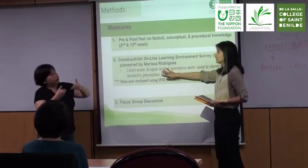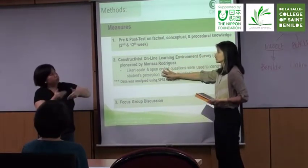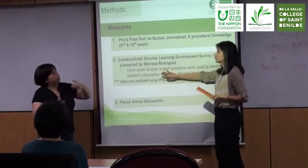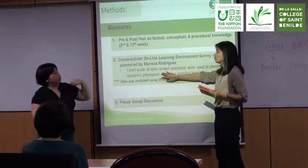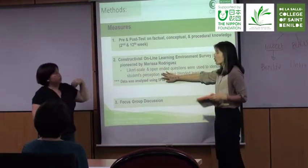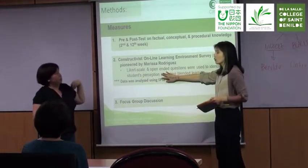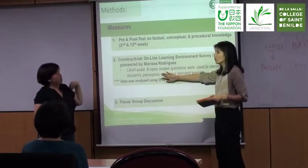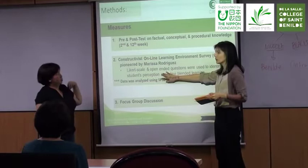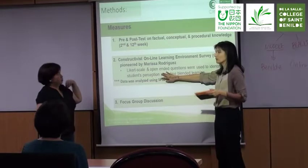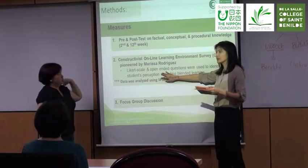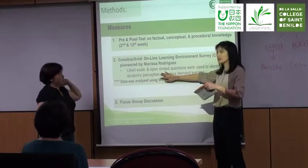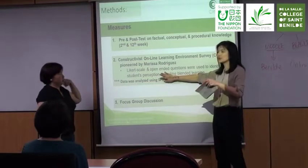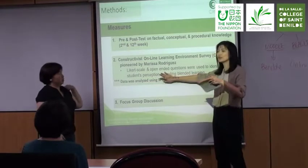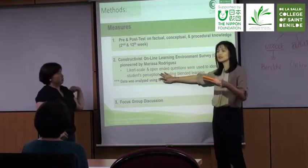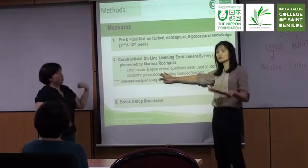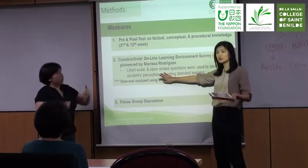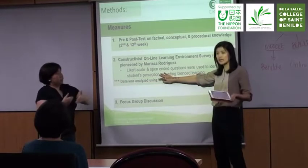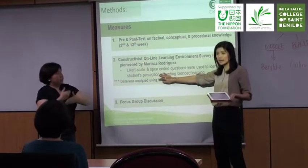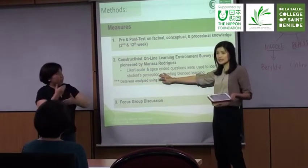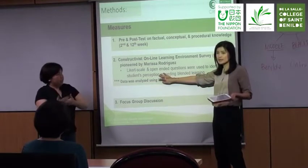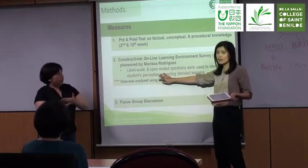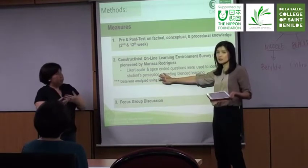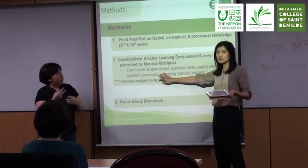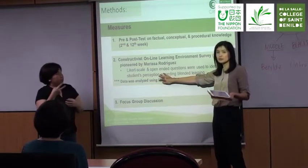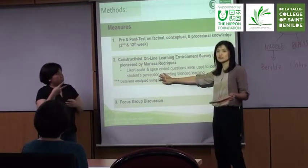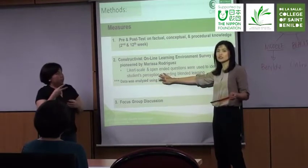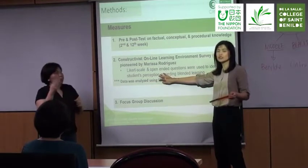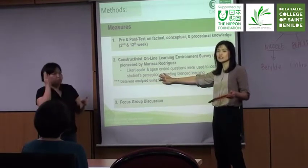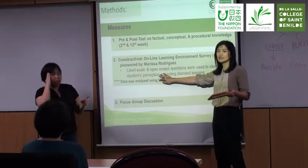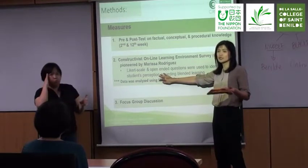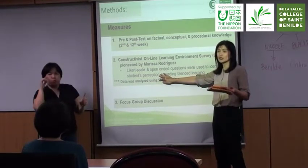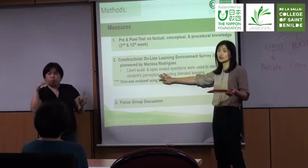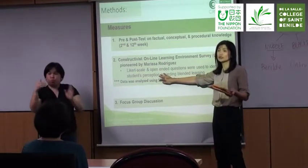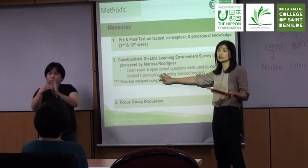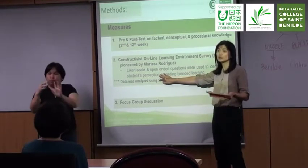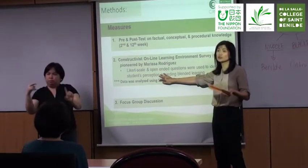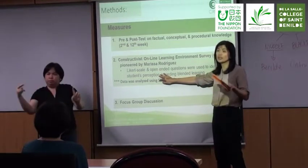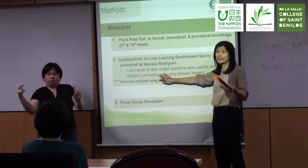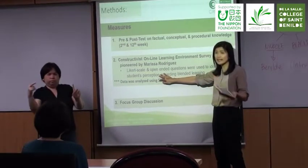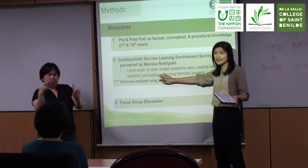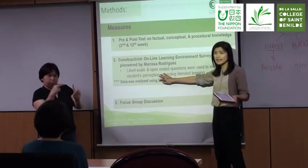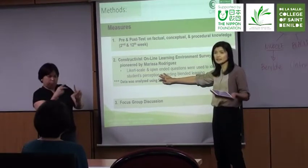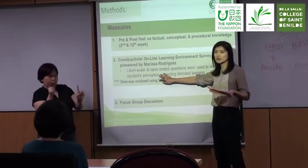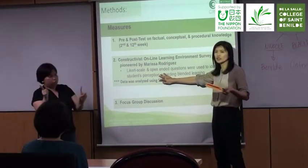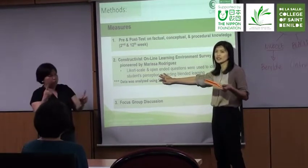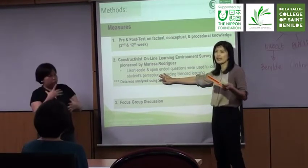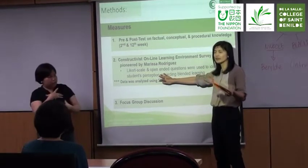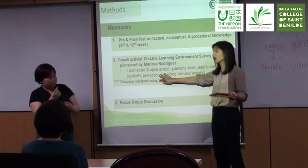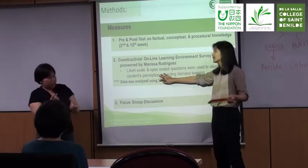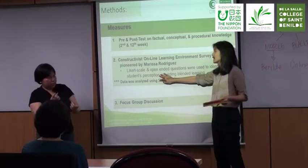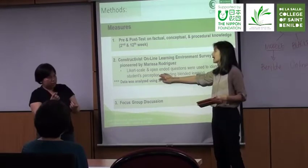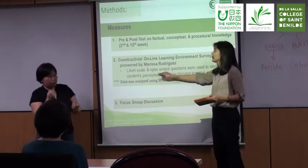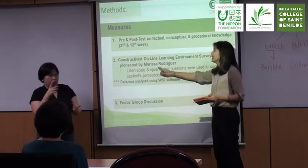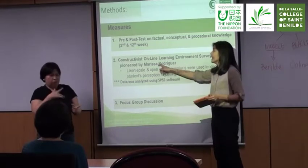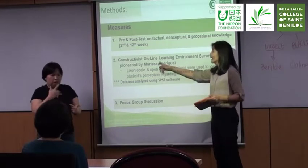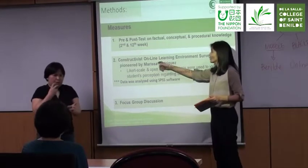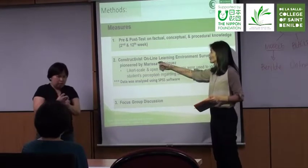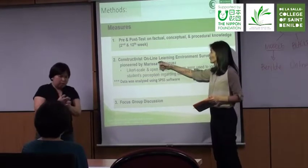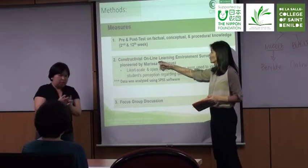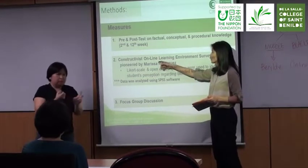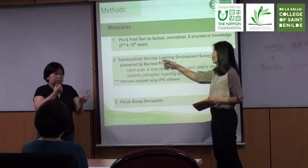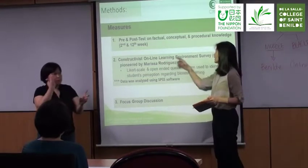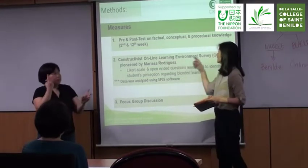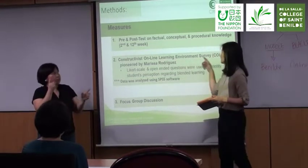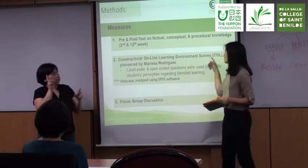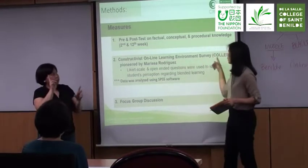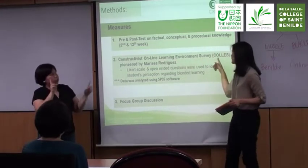Next, to know the perception of the students about the MOODLE as an instructional tool. Do they like it or they're having a hard time? I use